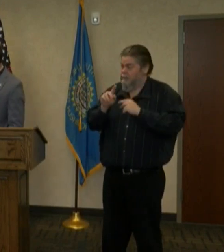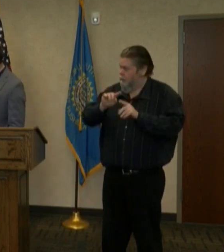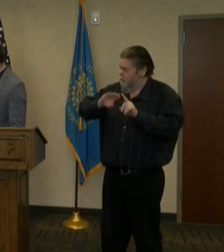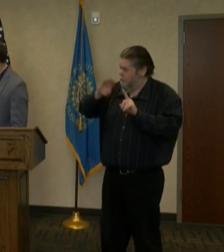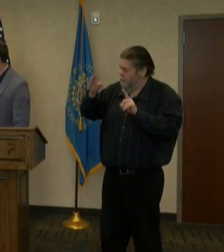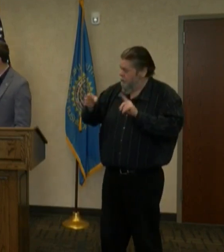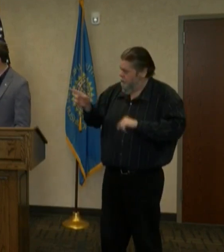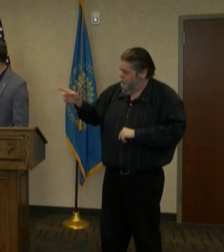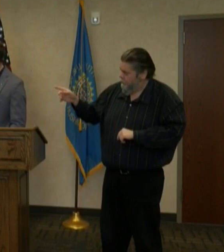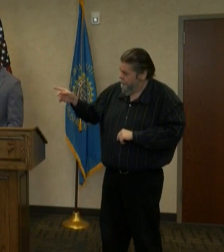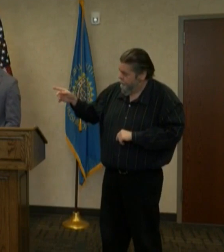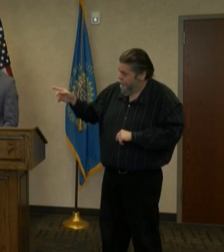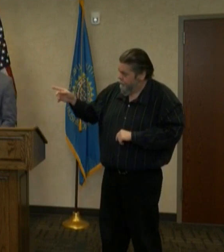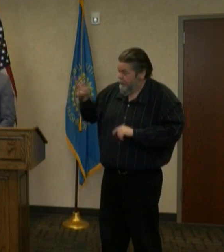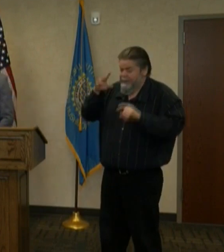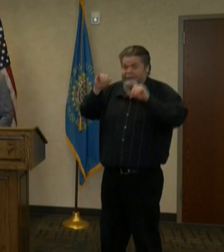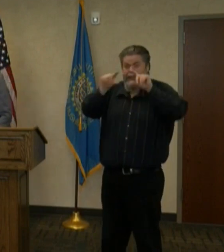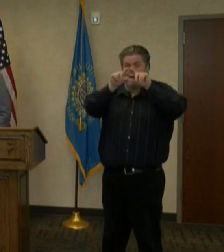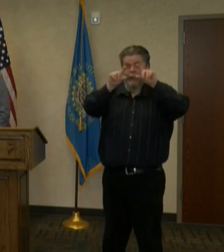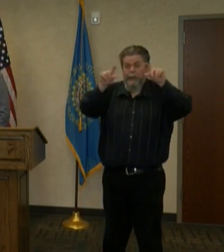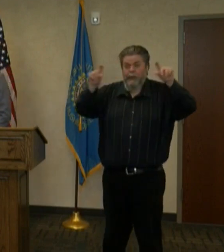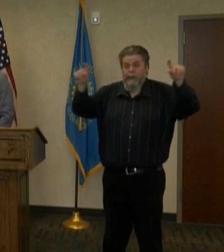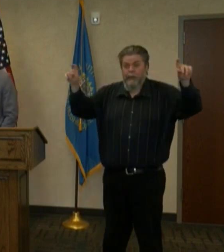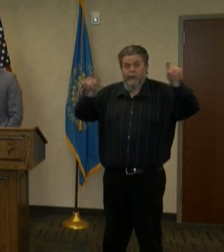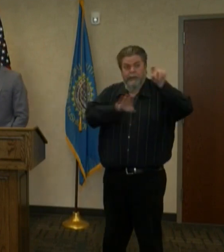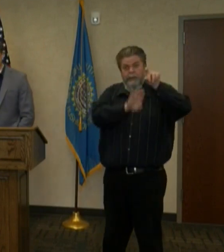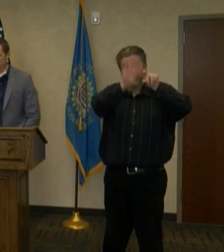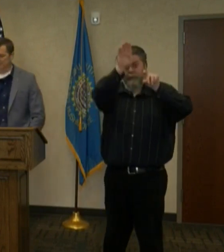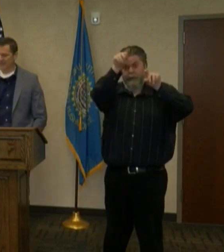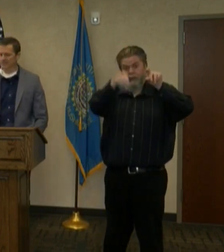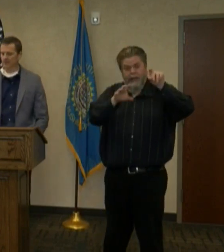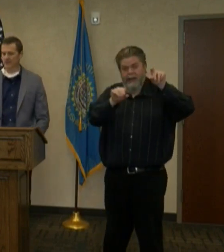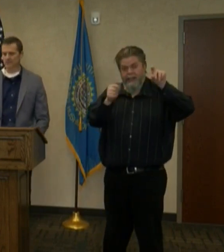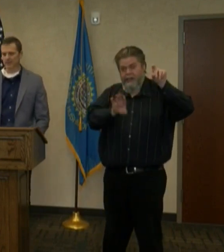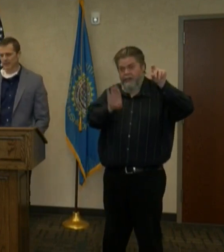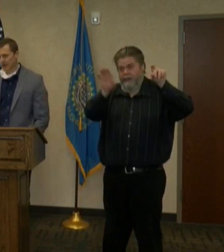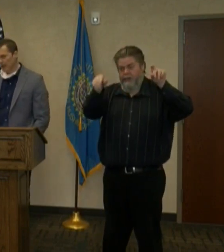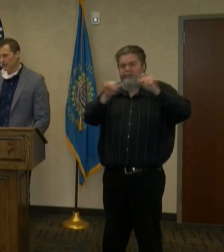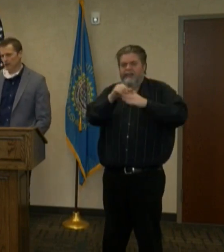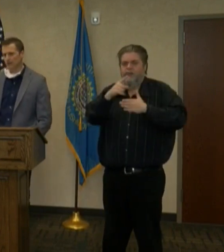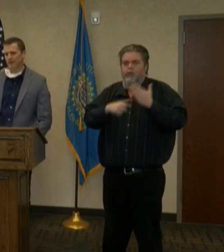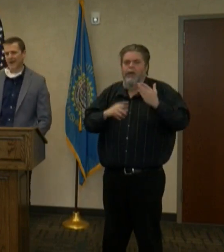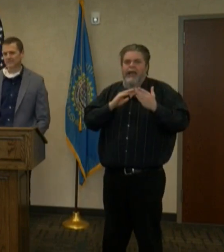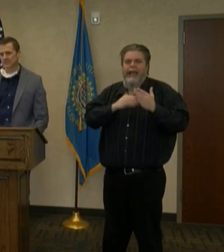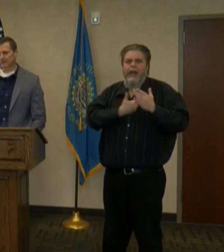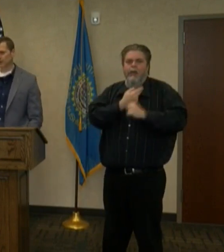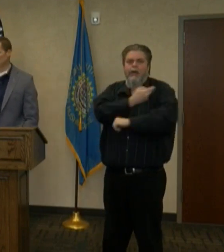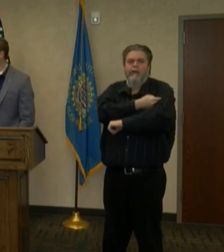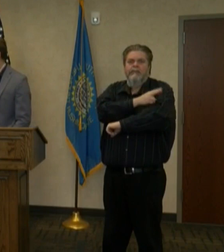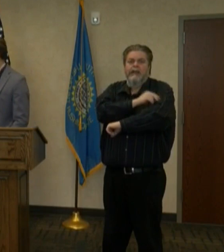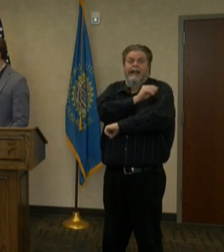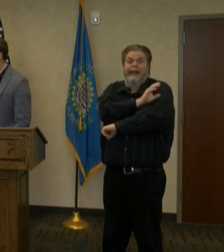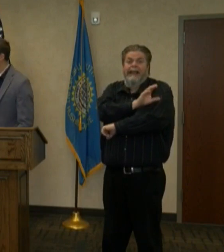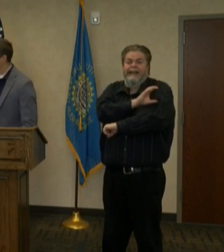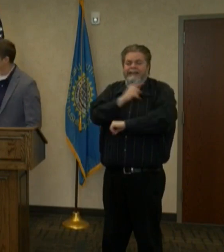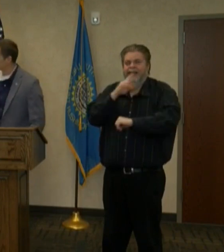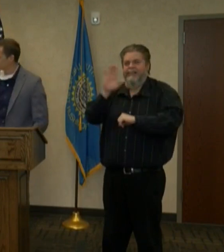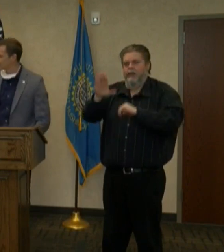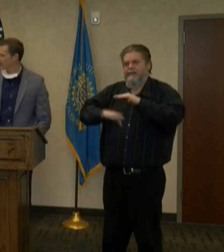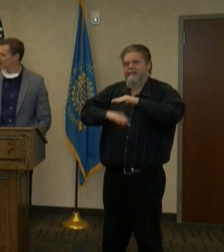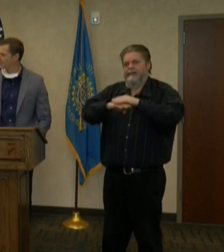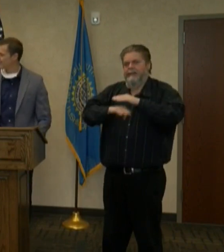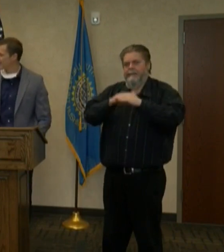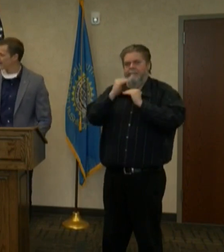numbers. And this band that you see again is what our healthcare systems estimate to be their capacity for COVID